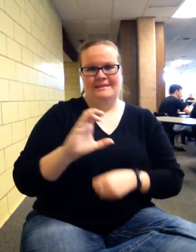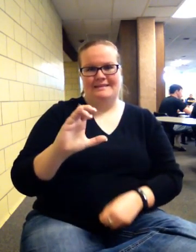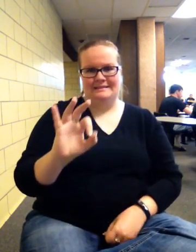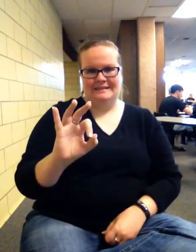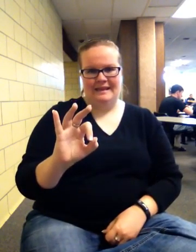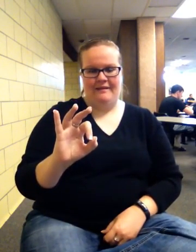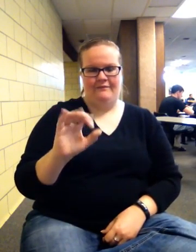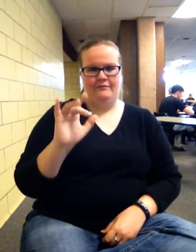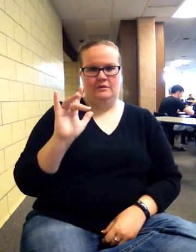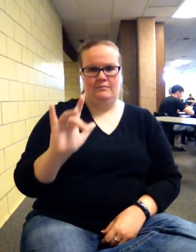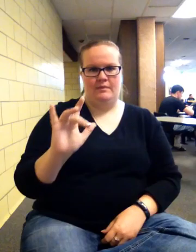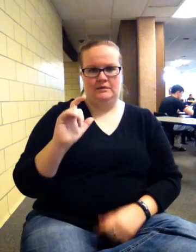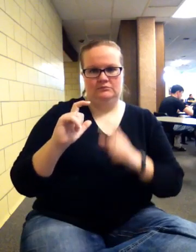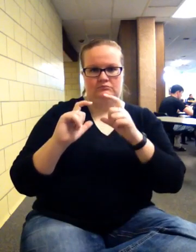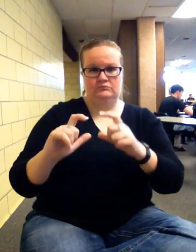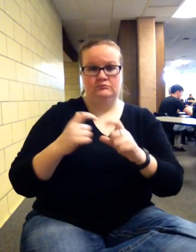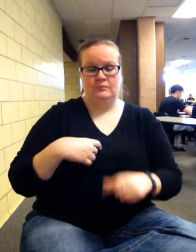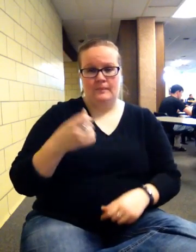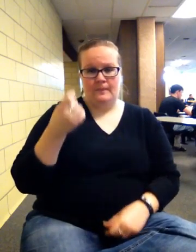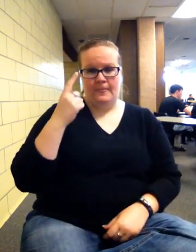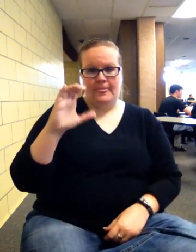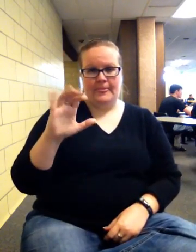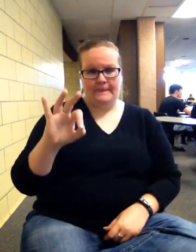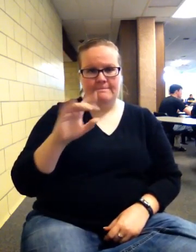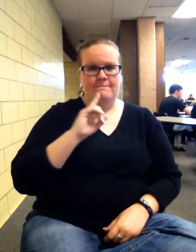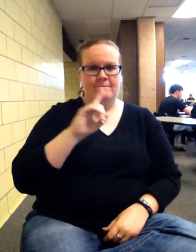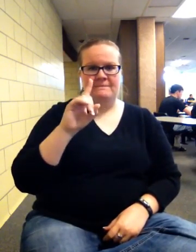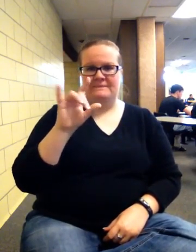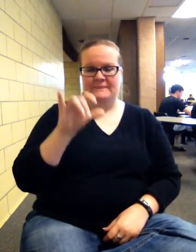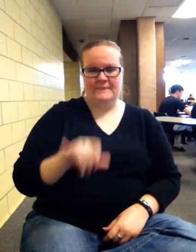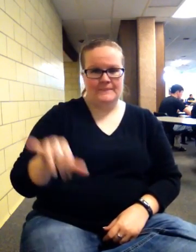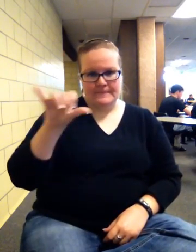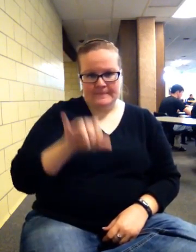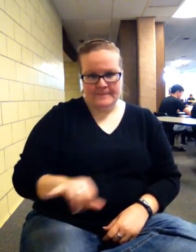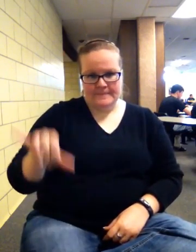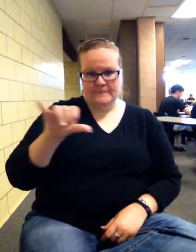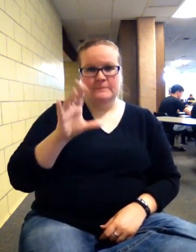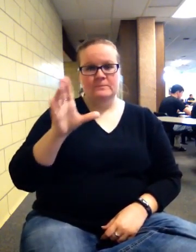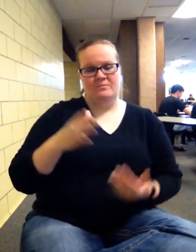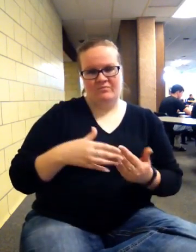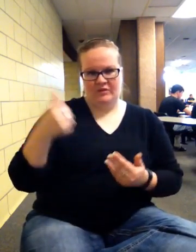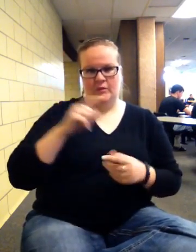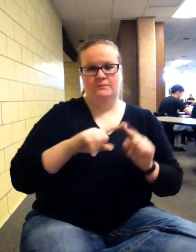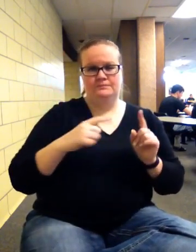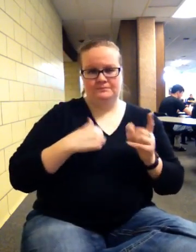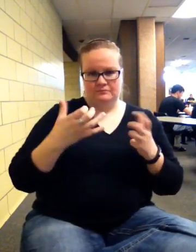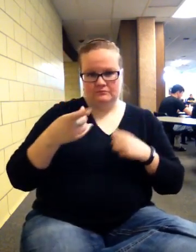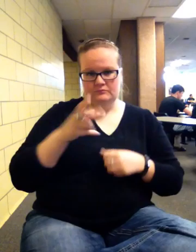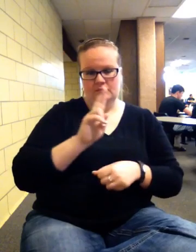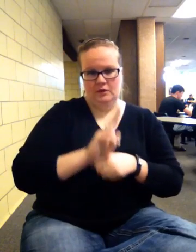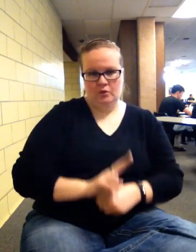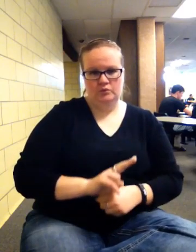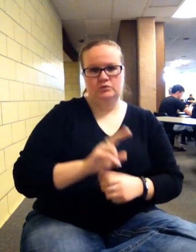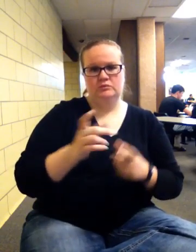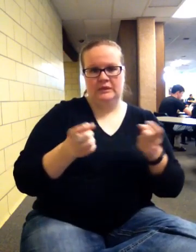And like I said, I realize since all the cash flows are the same, it would be much easier. But I want you guys to be used to handling cash flows that aren't even.